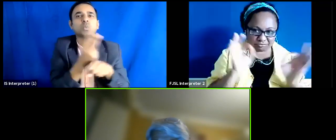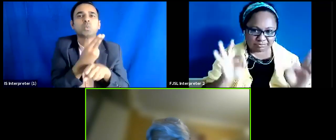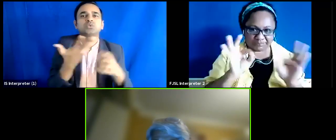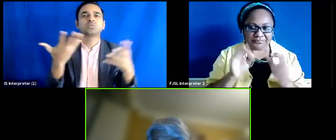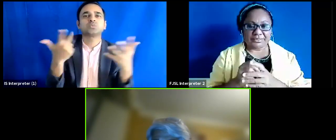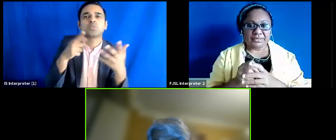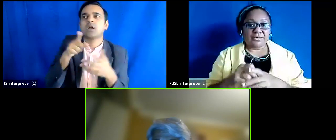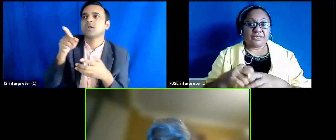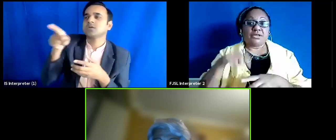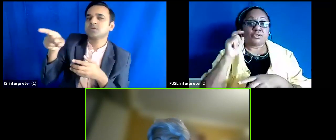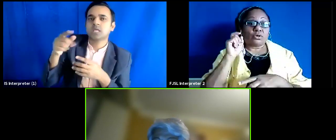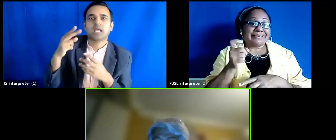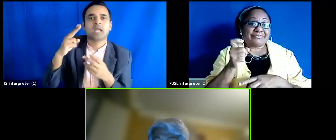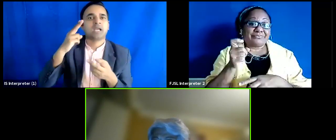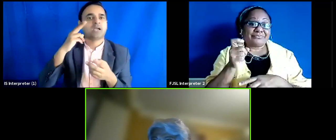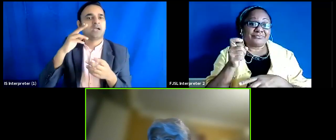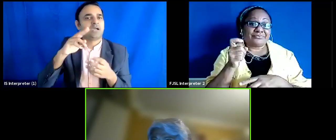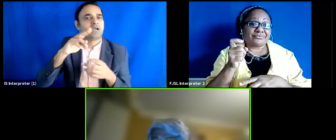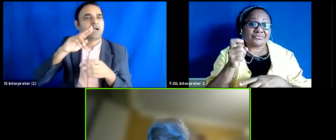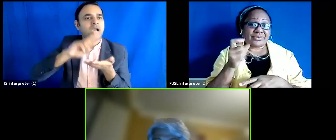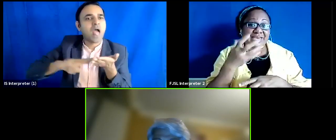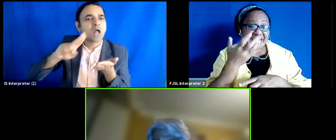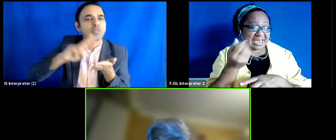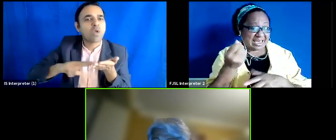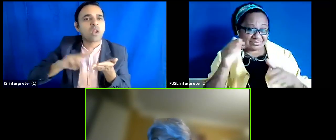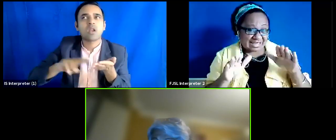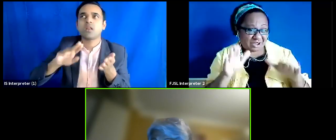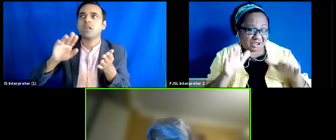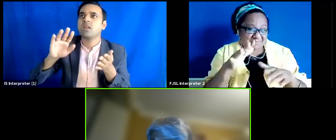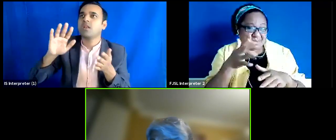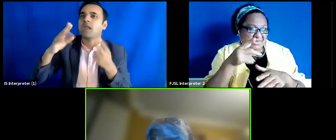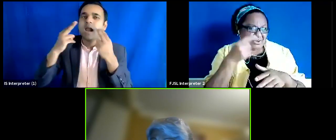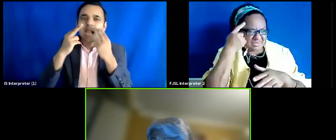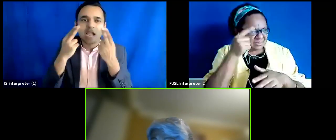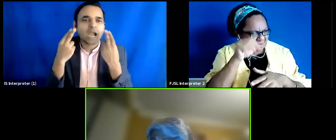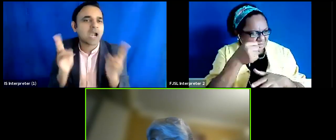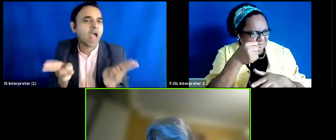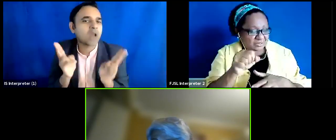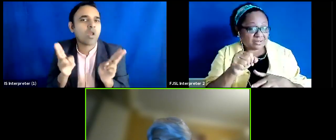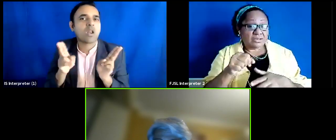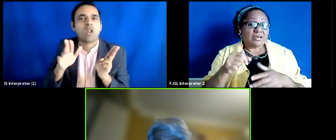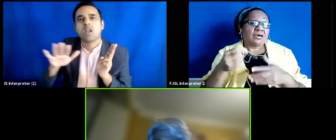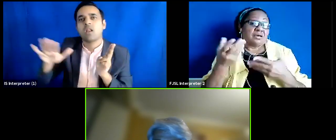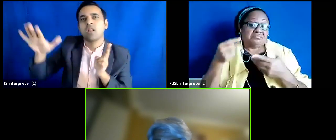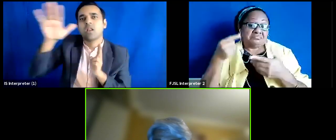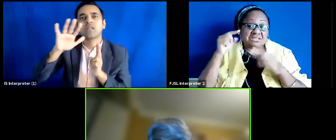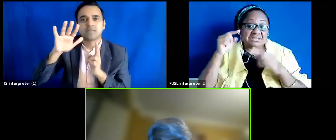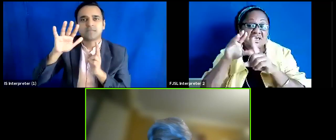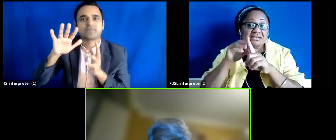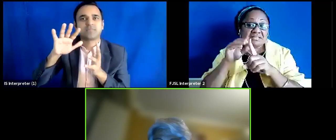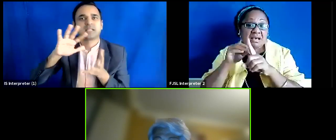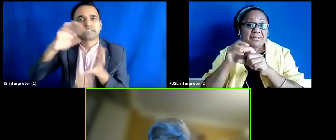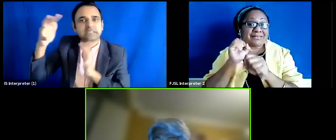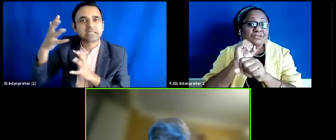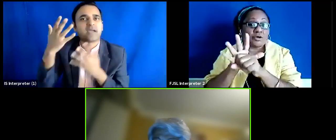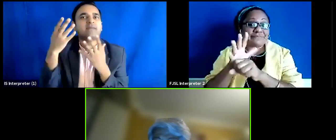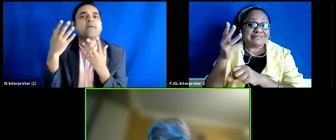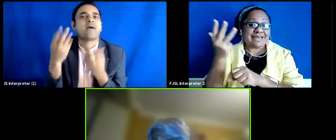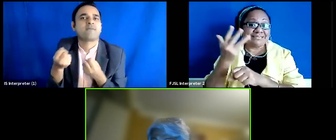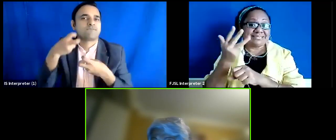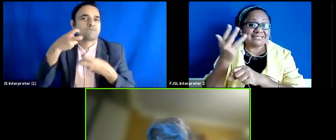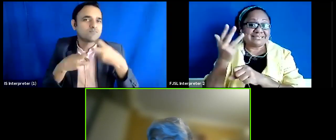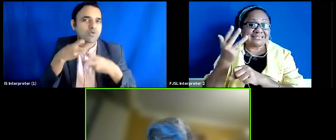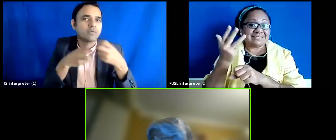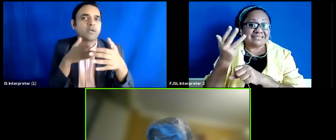this phenomenon, I think we could take COVID-19 pandemic as an example about how